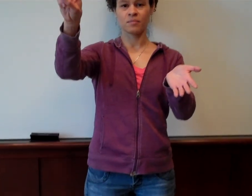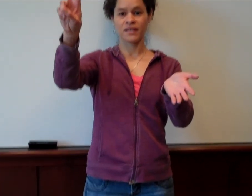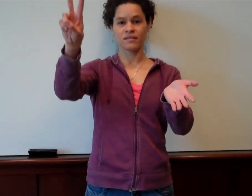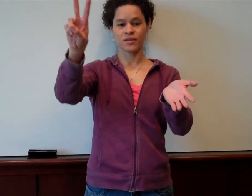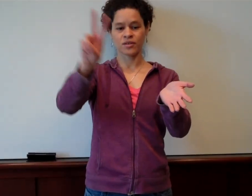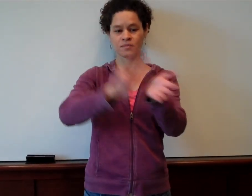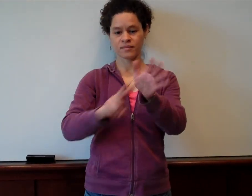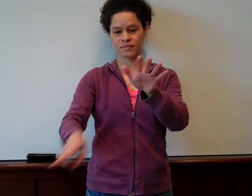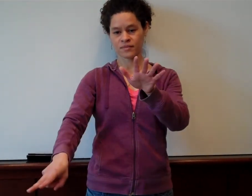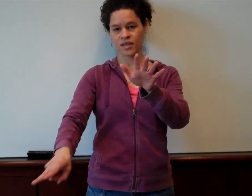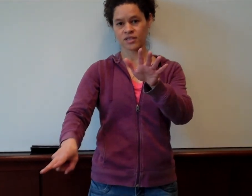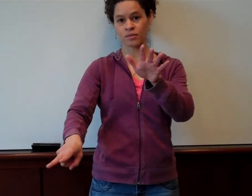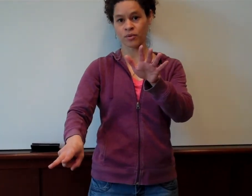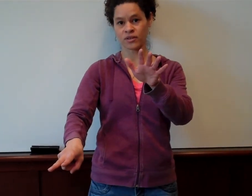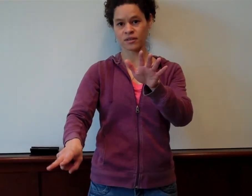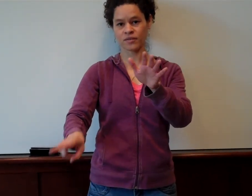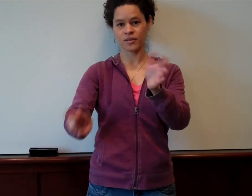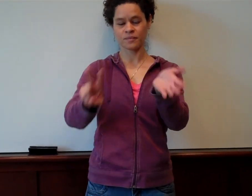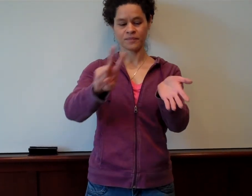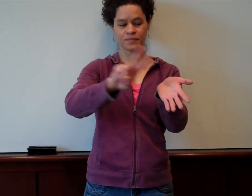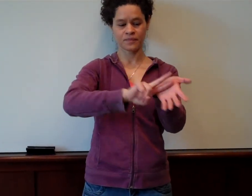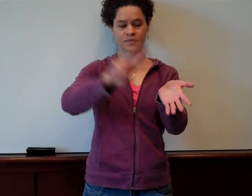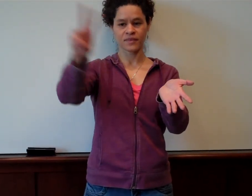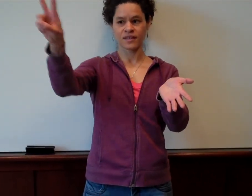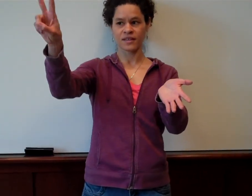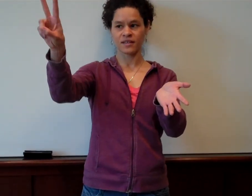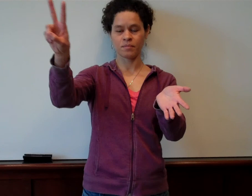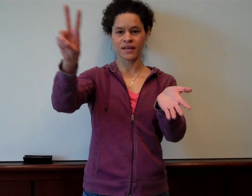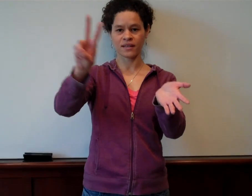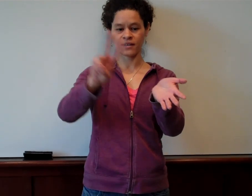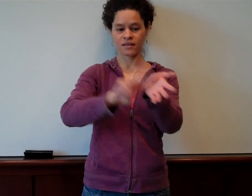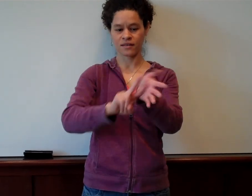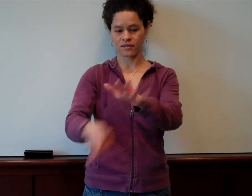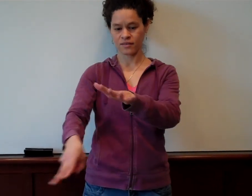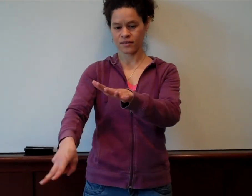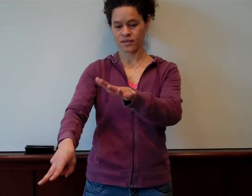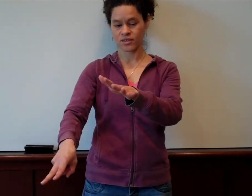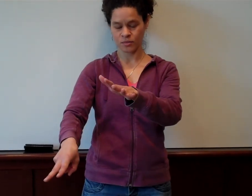independent verb, a subordinate verb. Independent, subordinate.